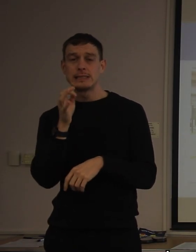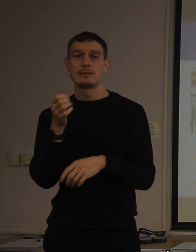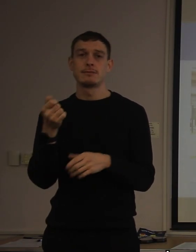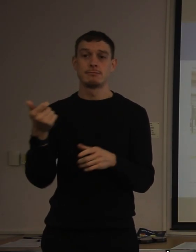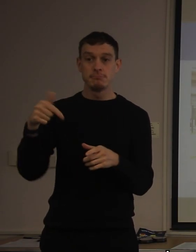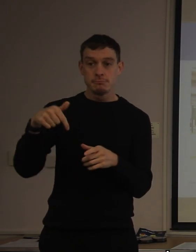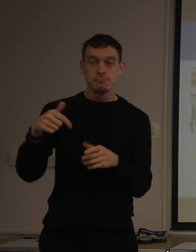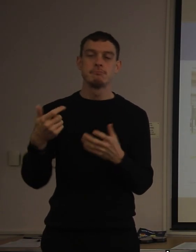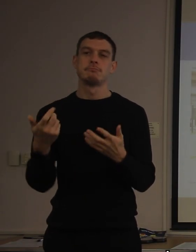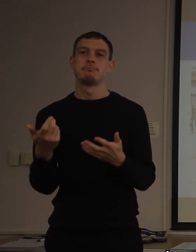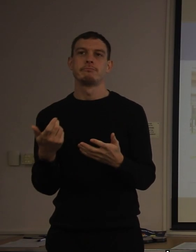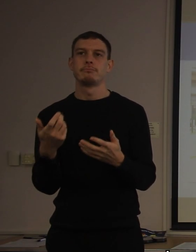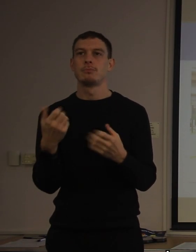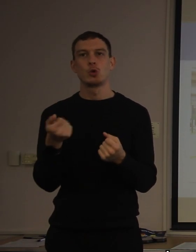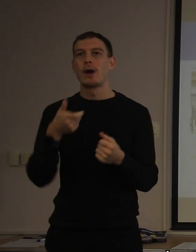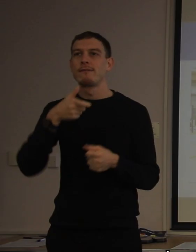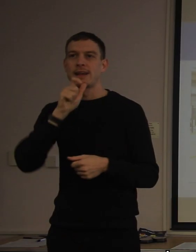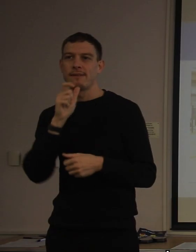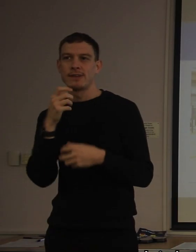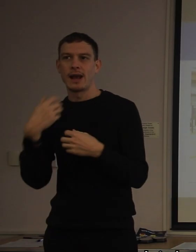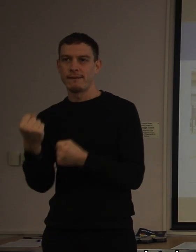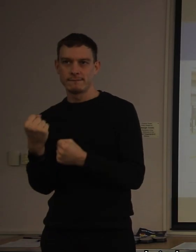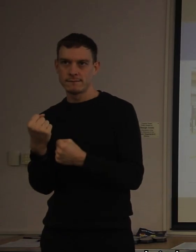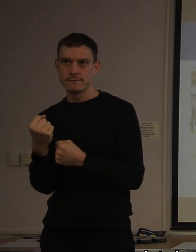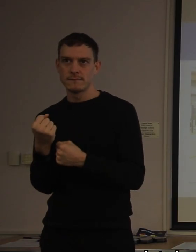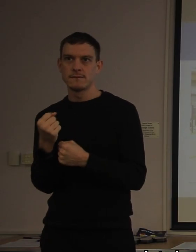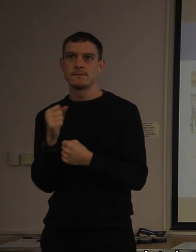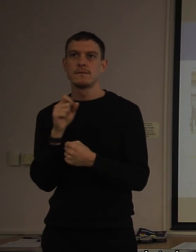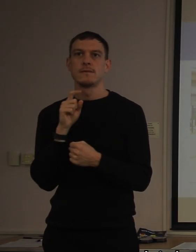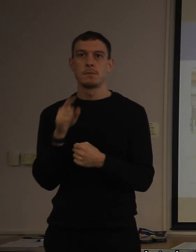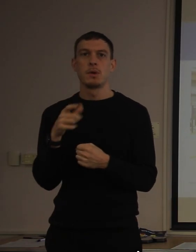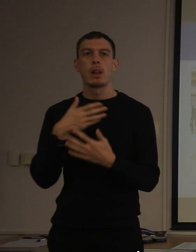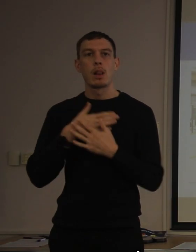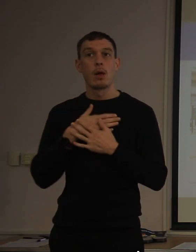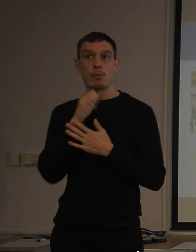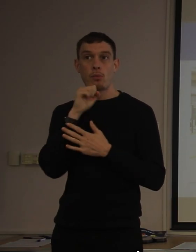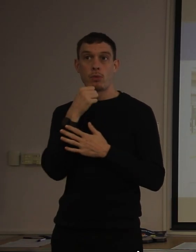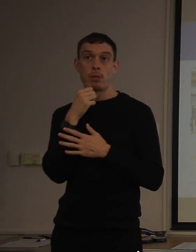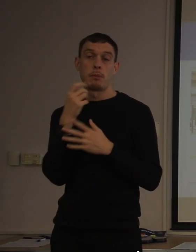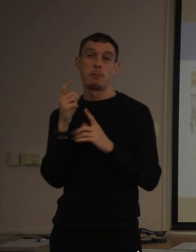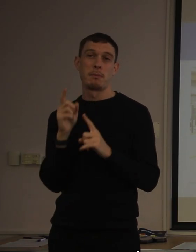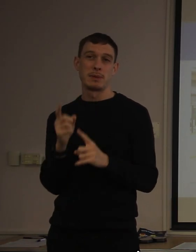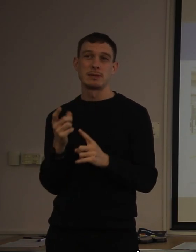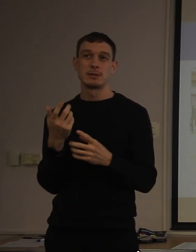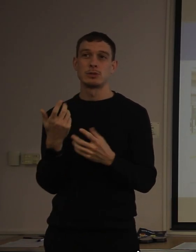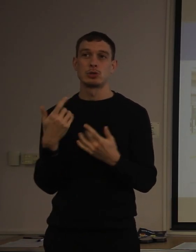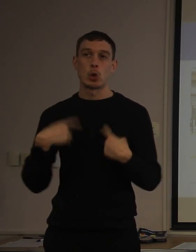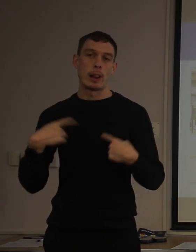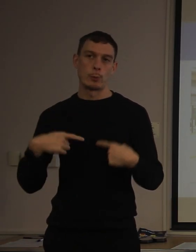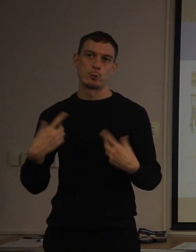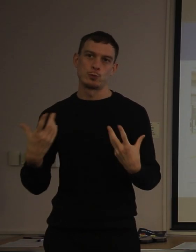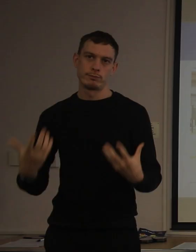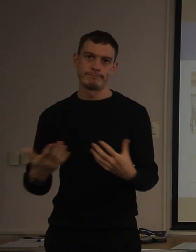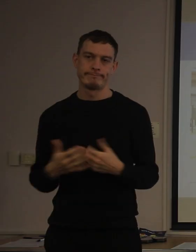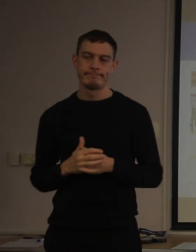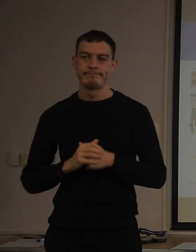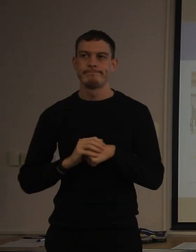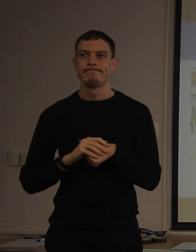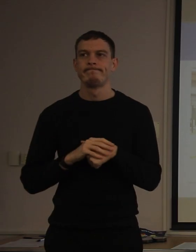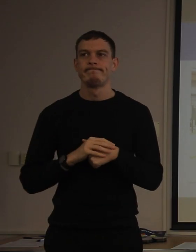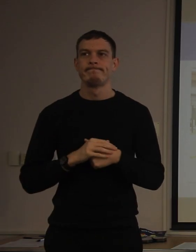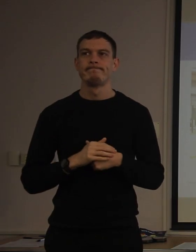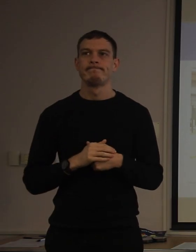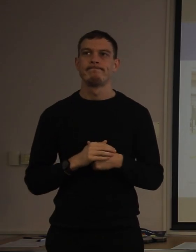but we don't have a cafe or anything on site, which is something that we would love, but unfortunately are not allowed.